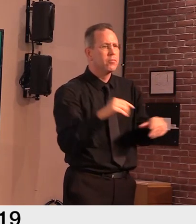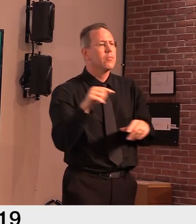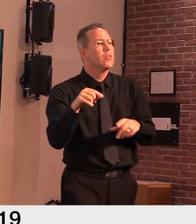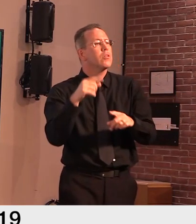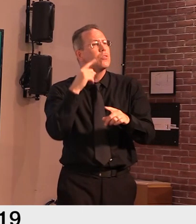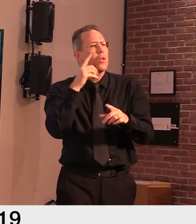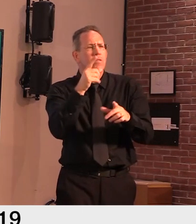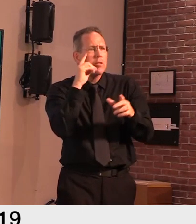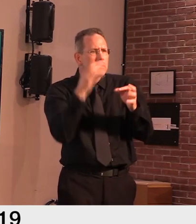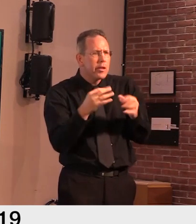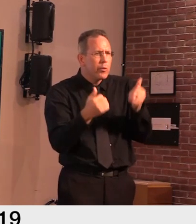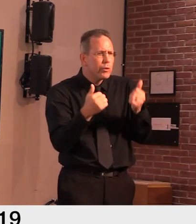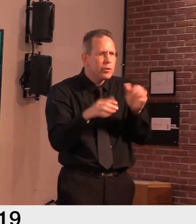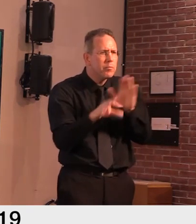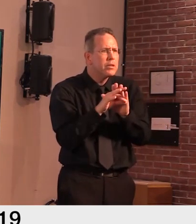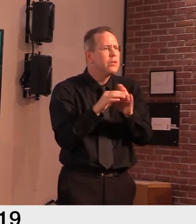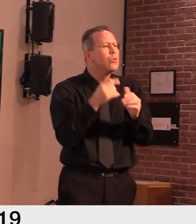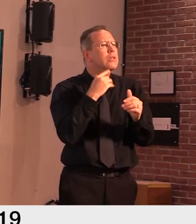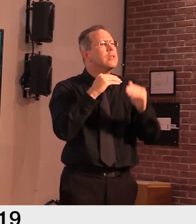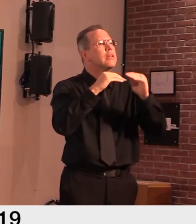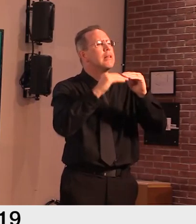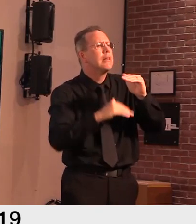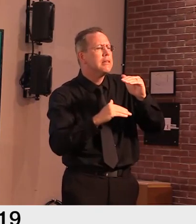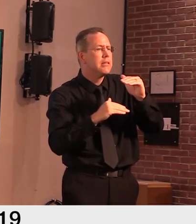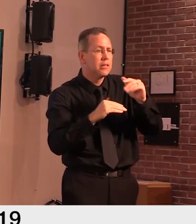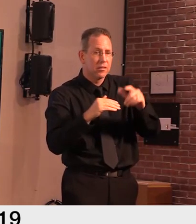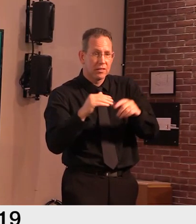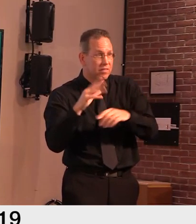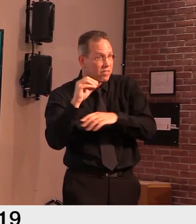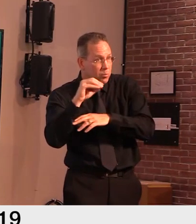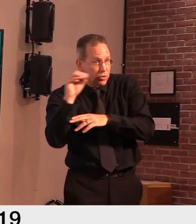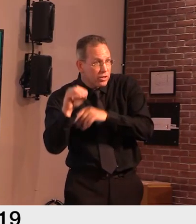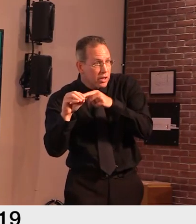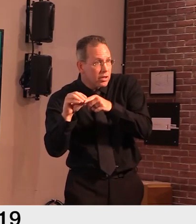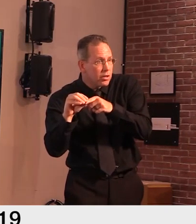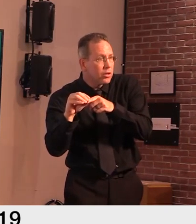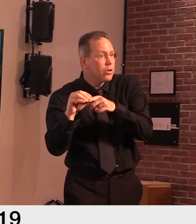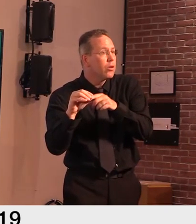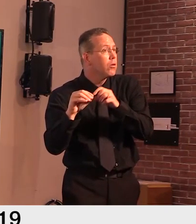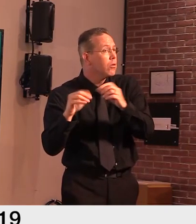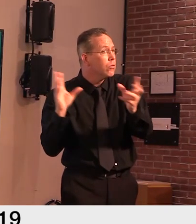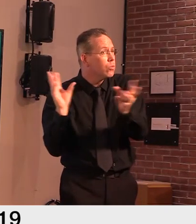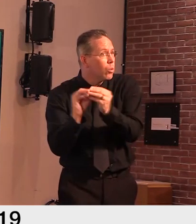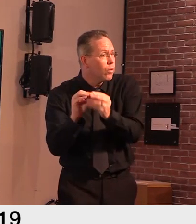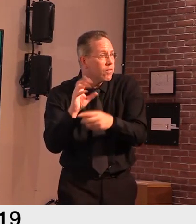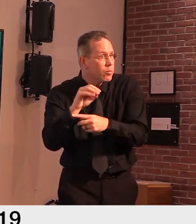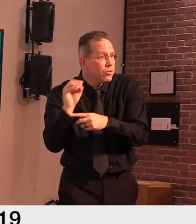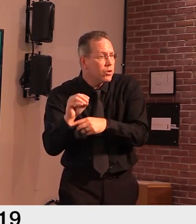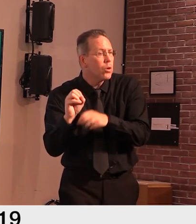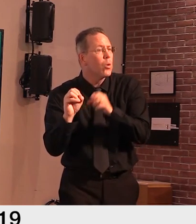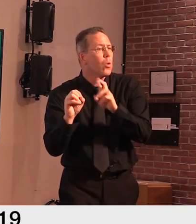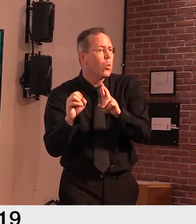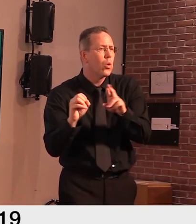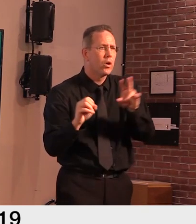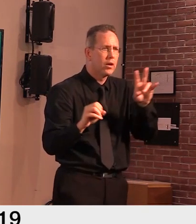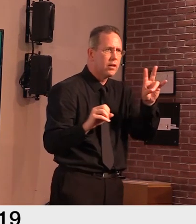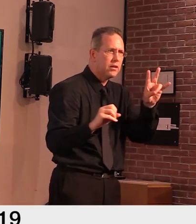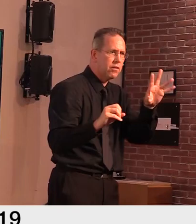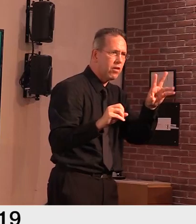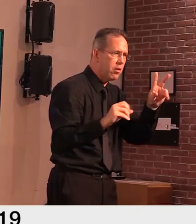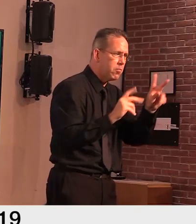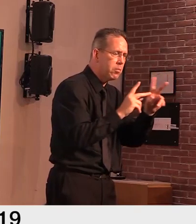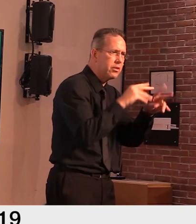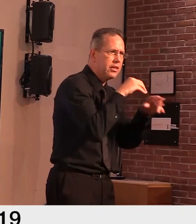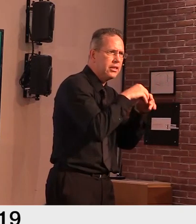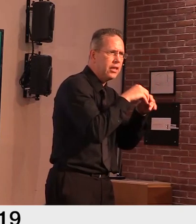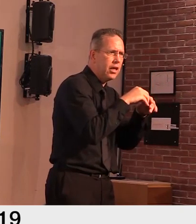50% approved fire safety occupancy, or 75 people inside or 150 people